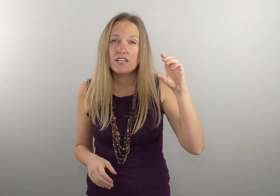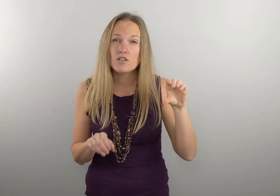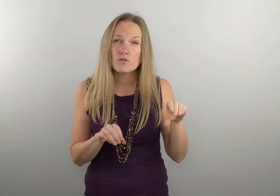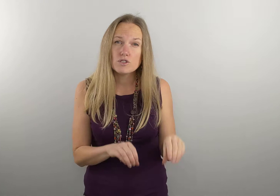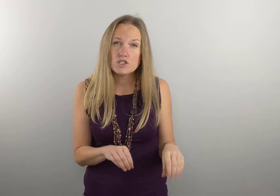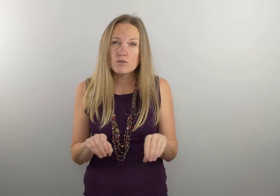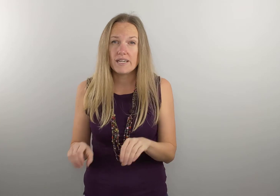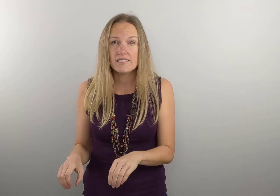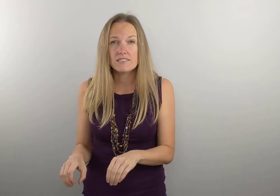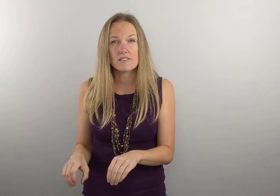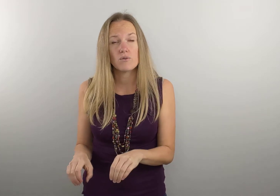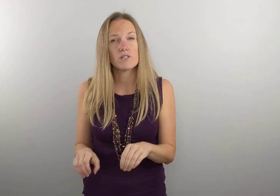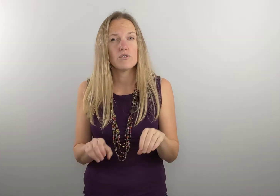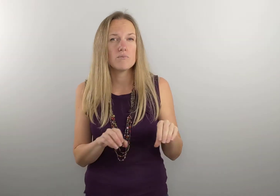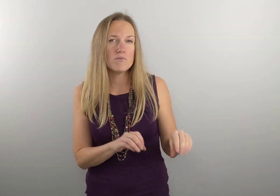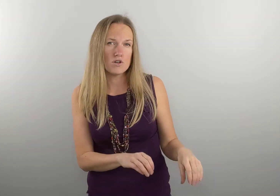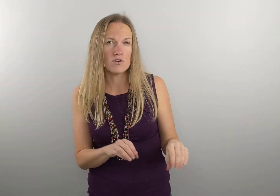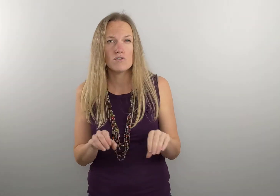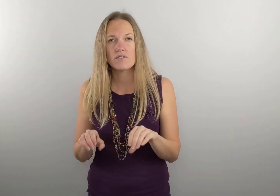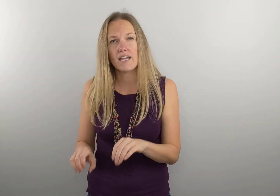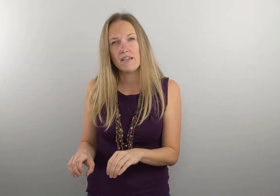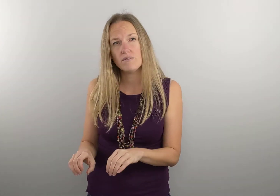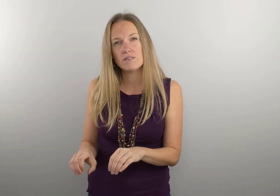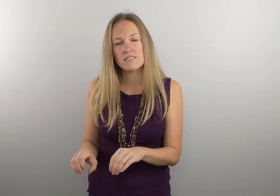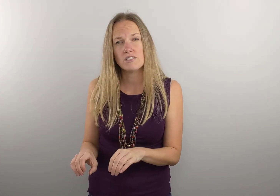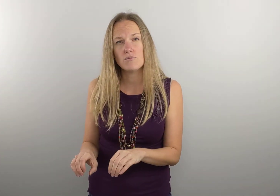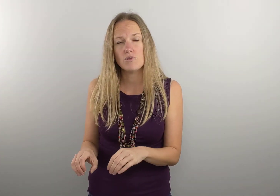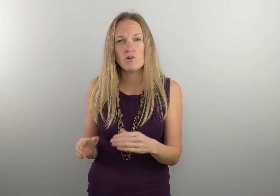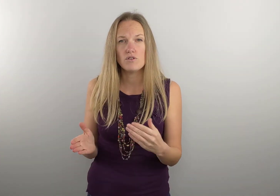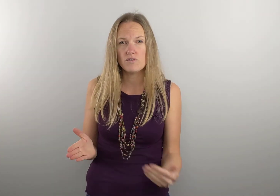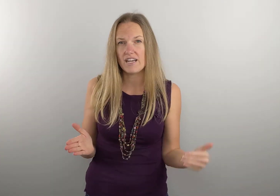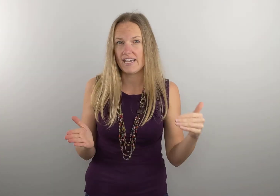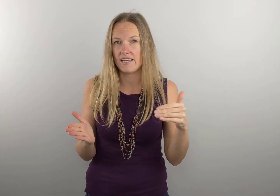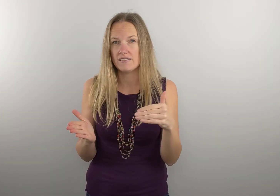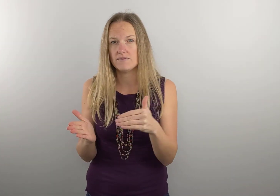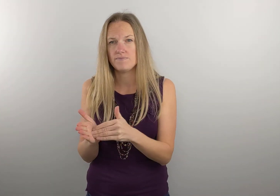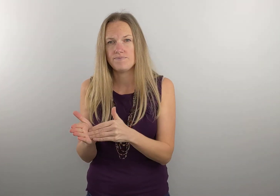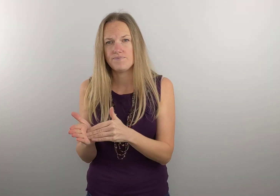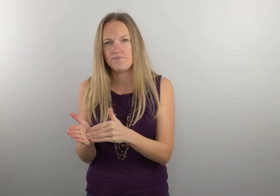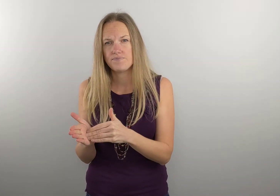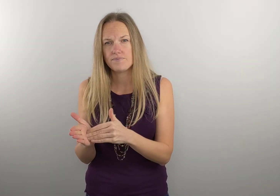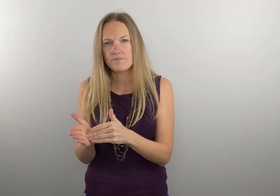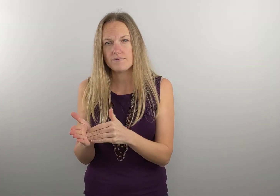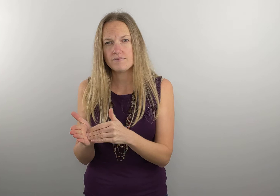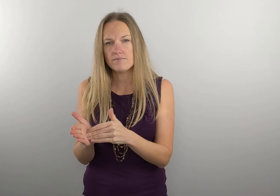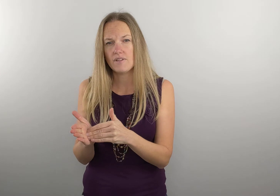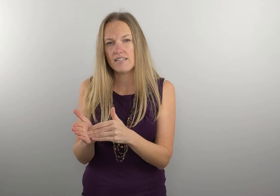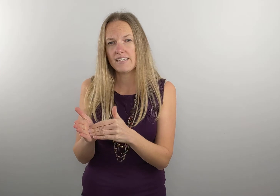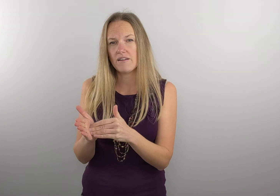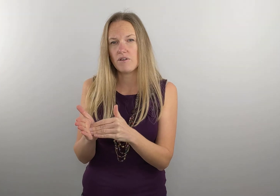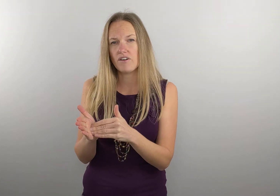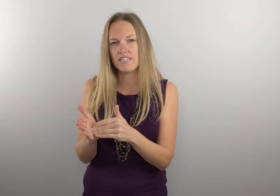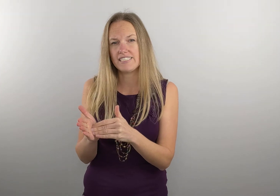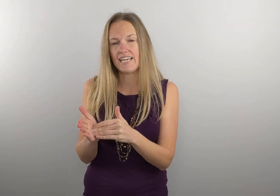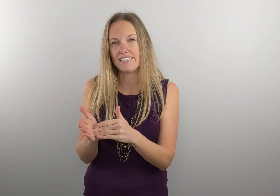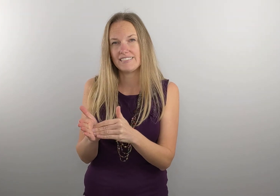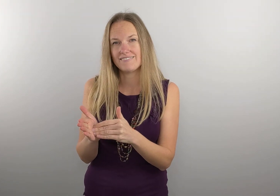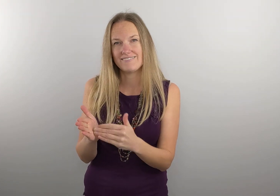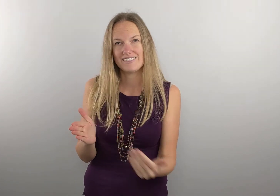you do it. So we're doing move, okay? We'll see you move again. And again, we've already signed. So we